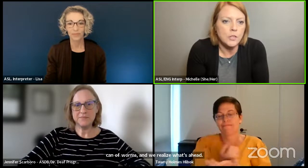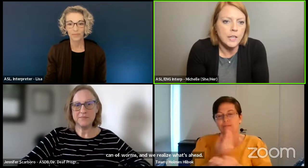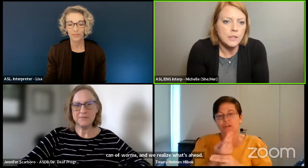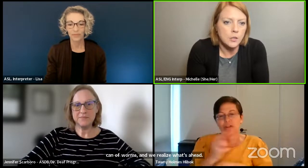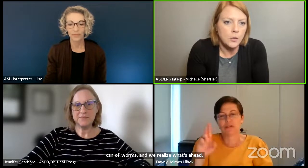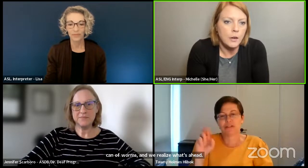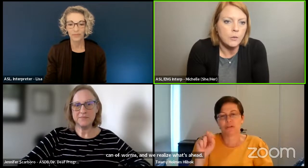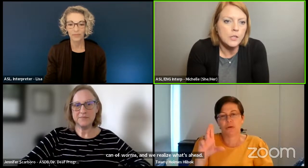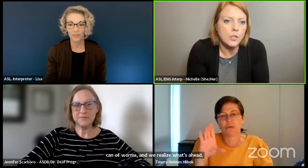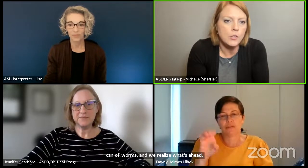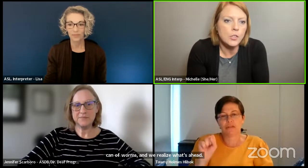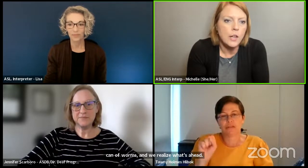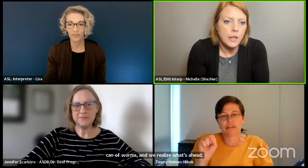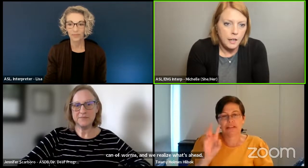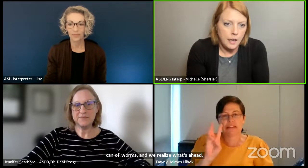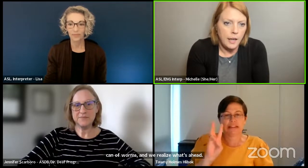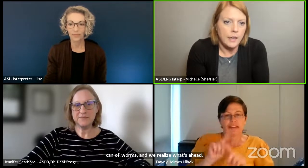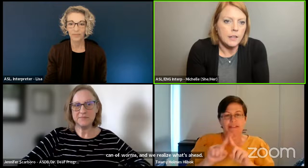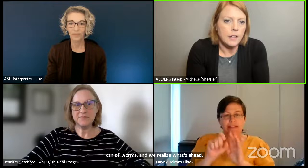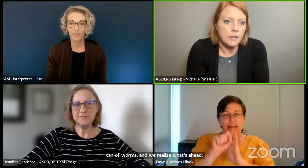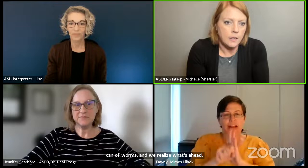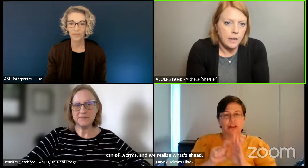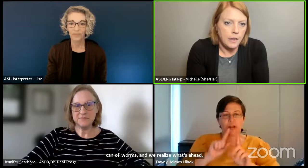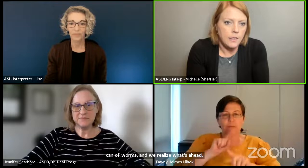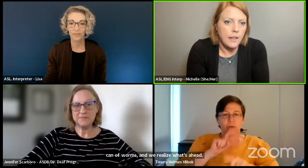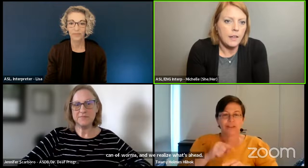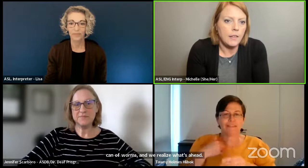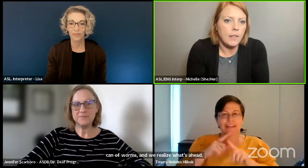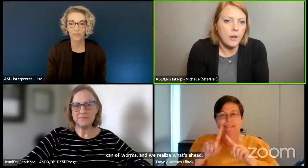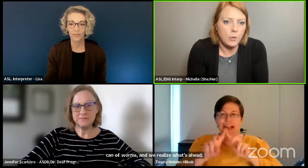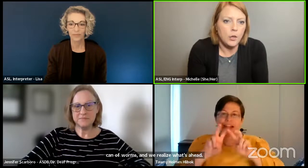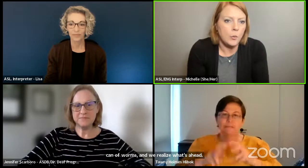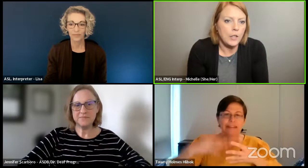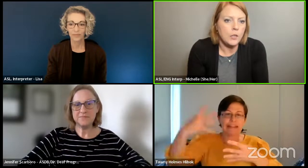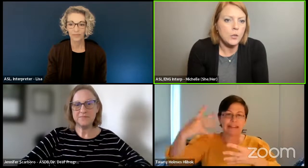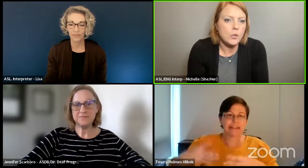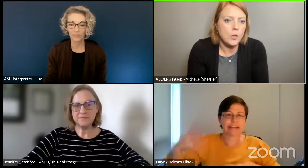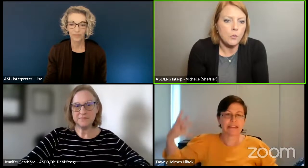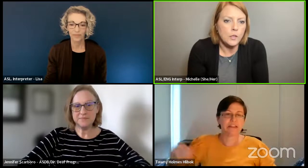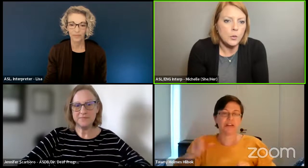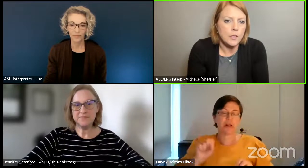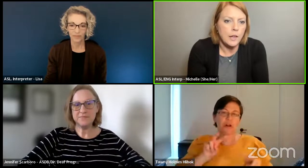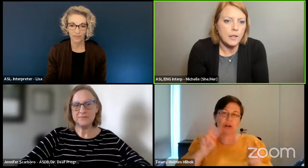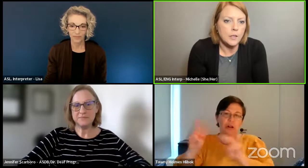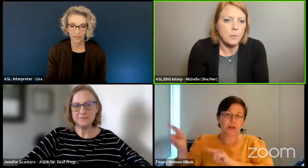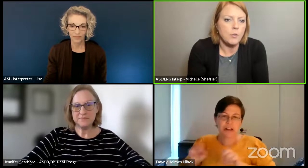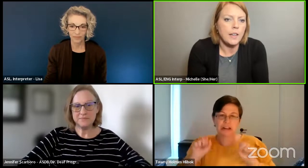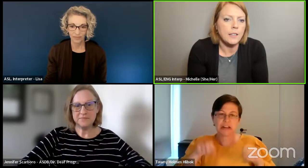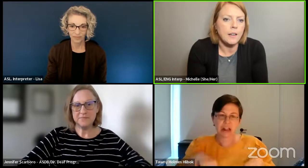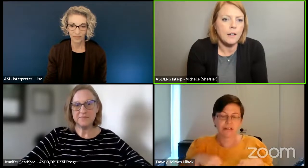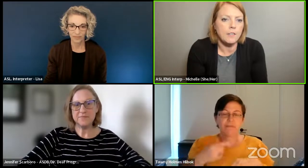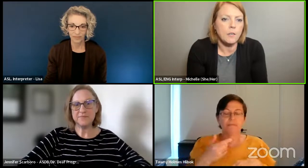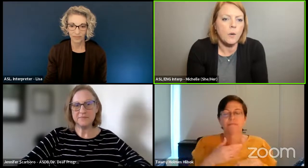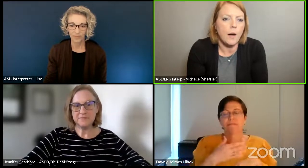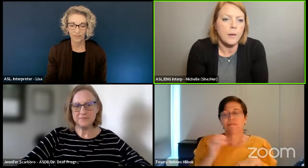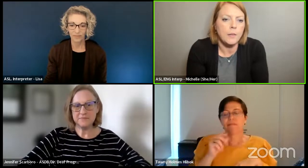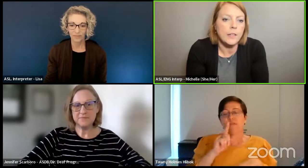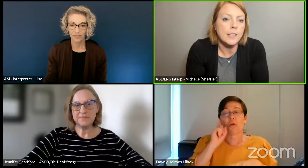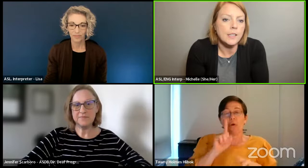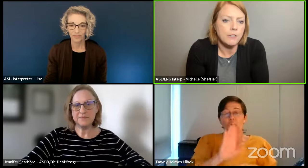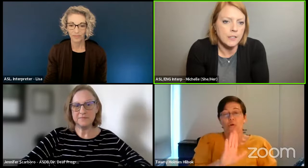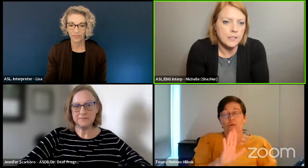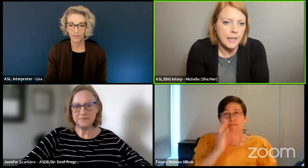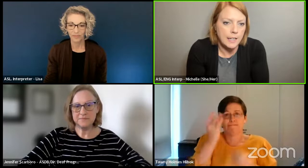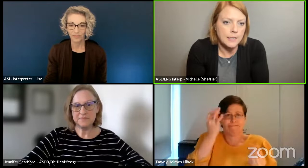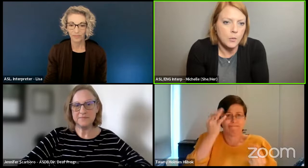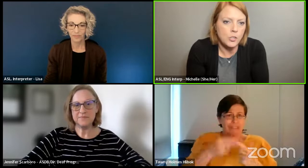survey other states and do that research. And I think that, we can use the resource that has been provided of the